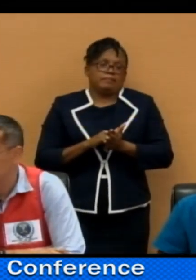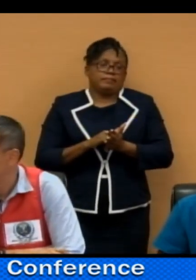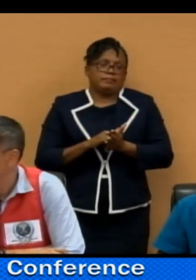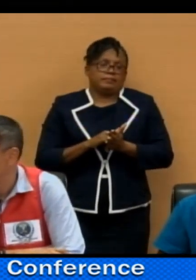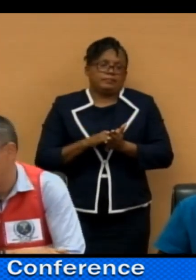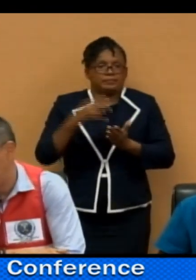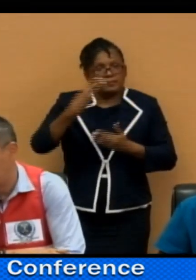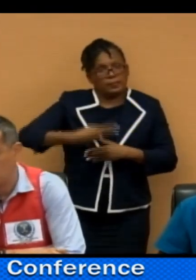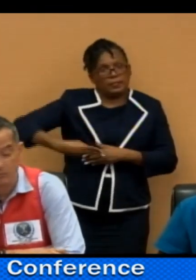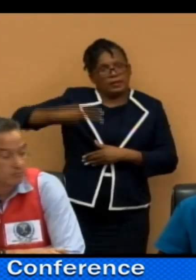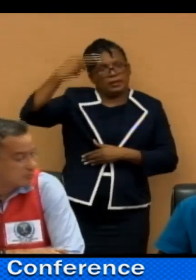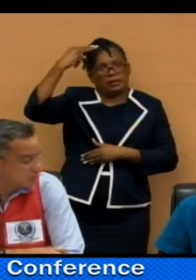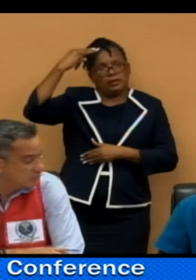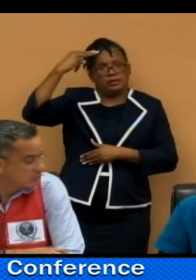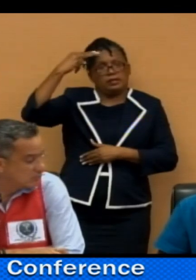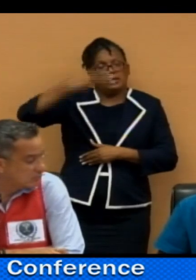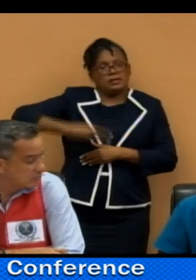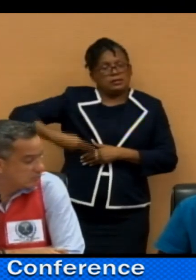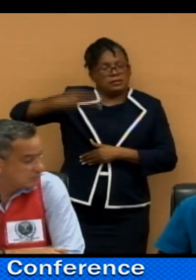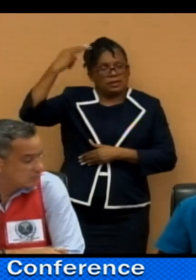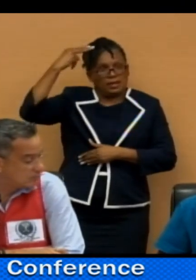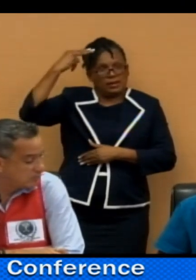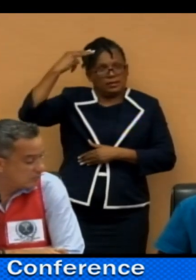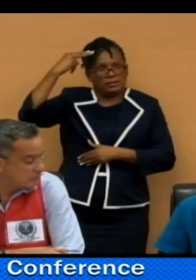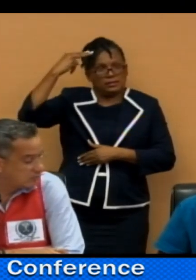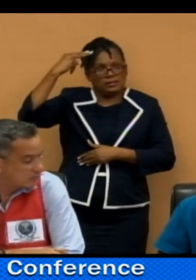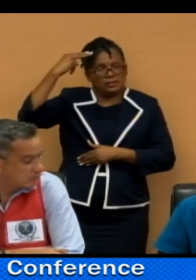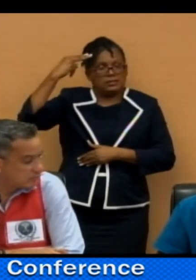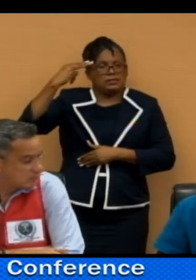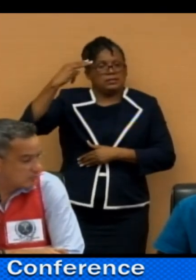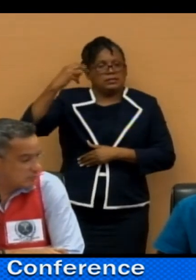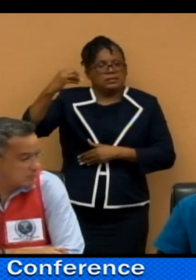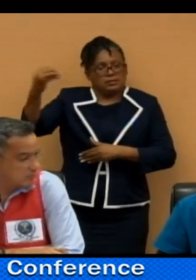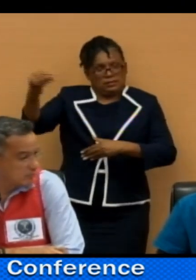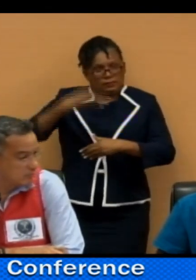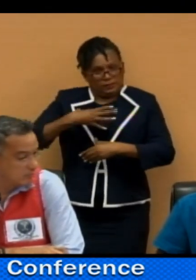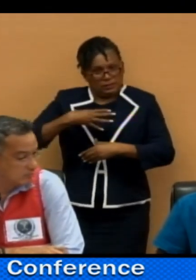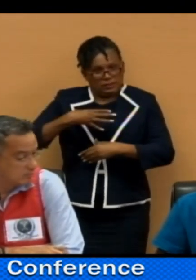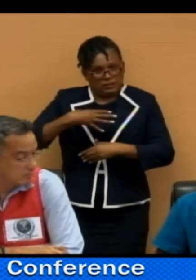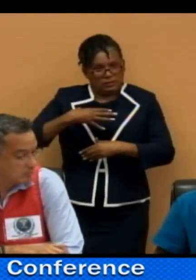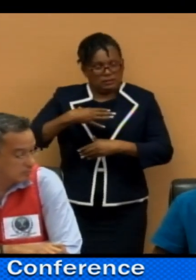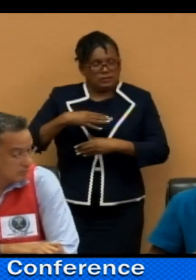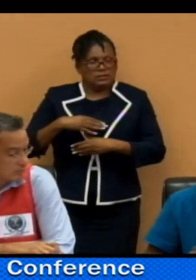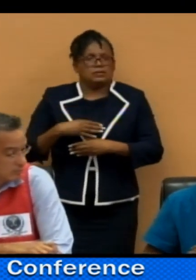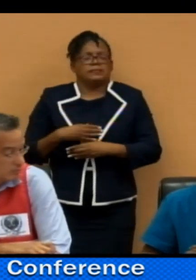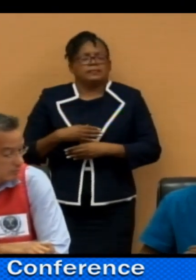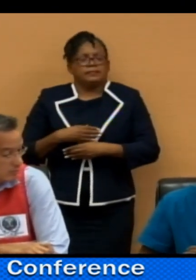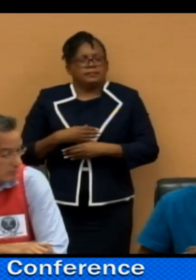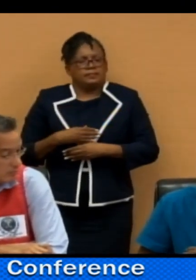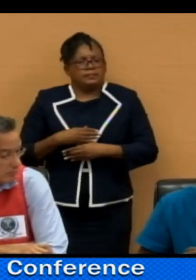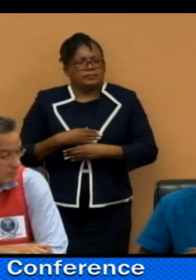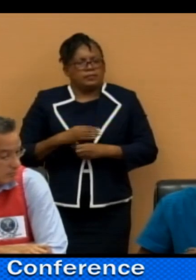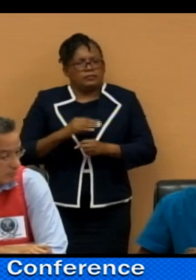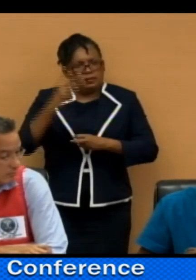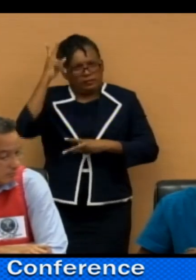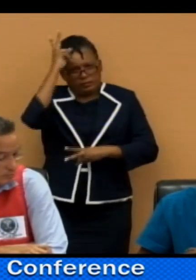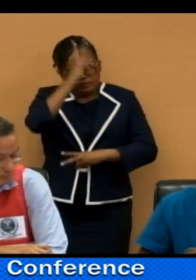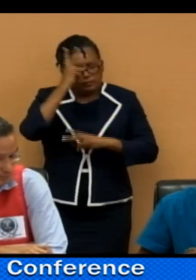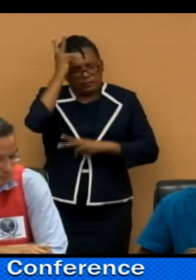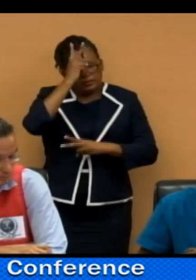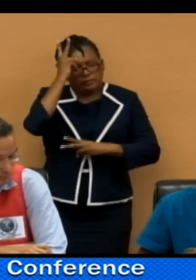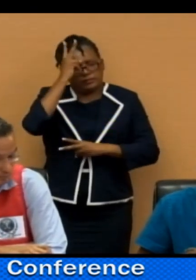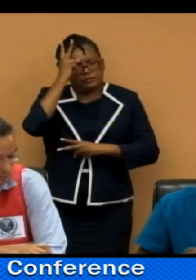infective stage is the early mild symptomatic stages of the virus. As I indicated, the World Health